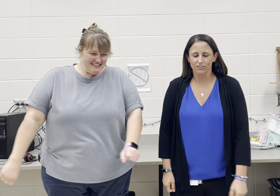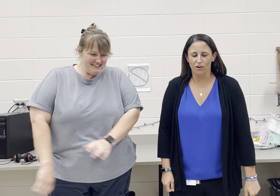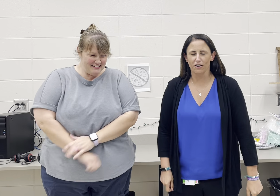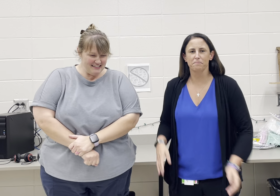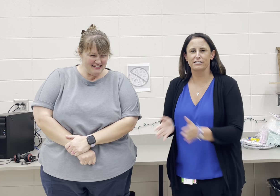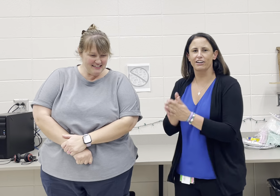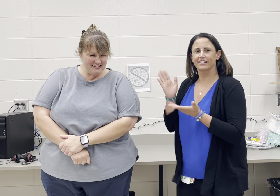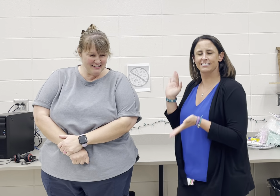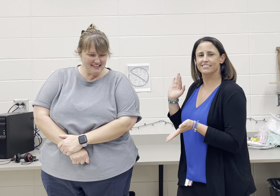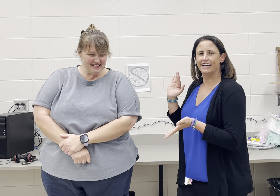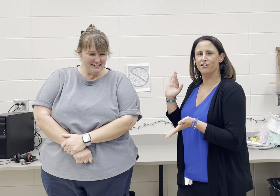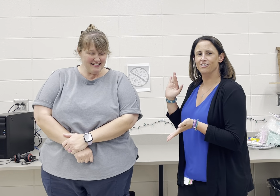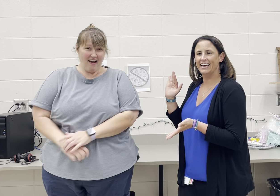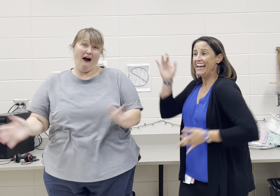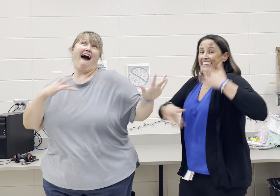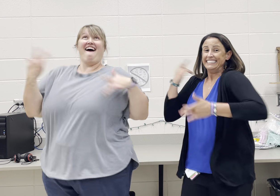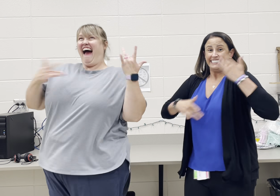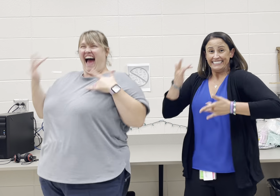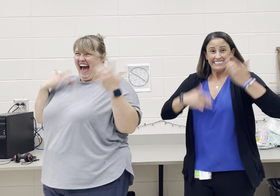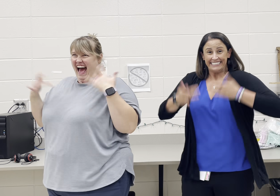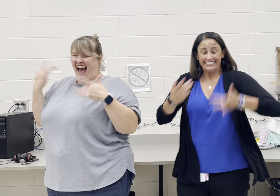Or best friend gets to stay here all day.